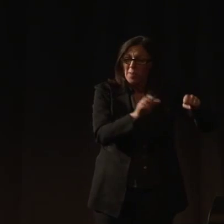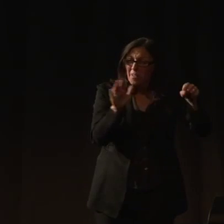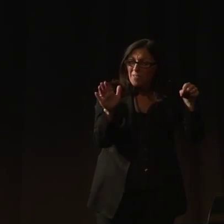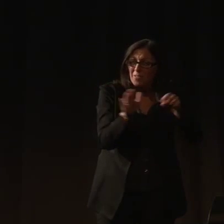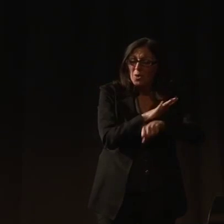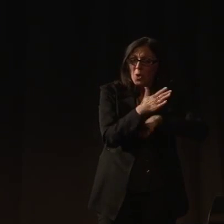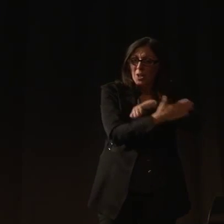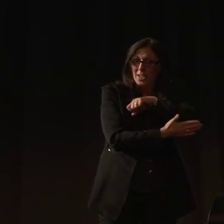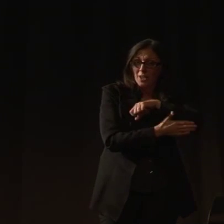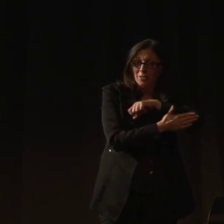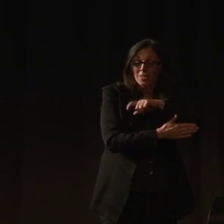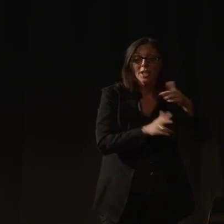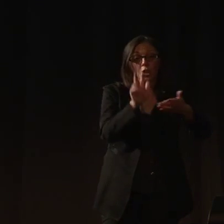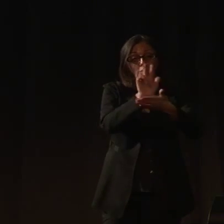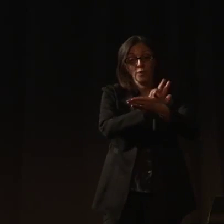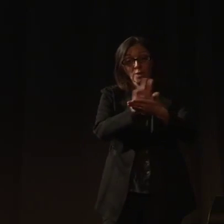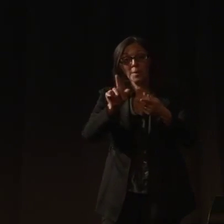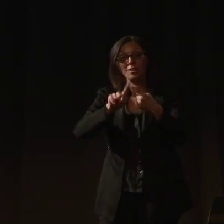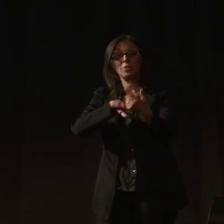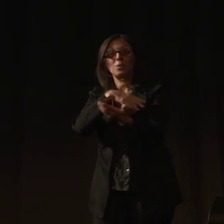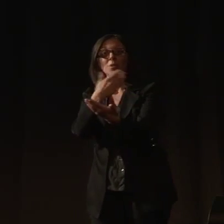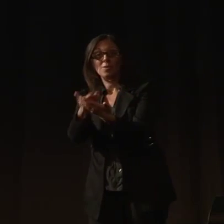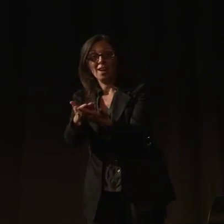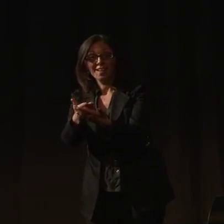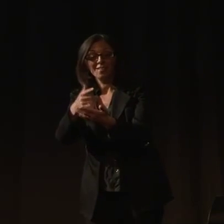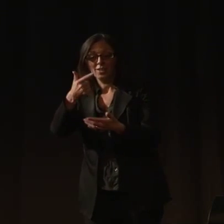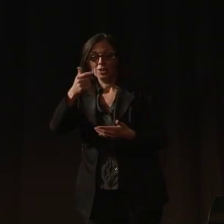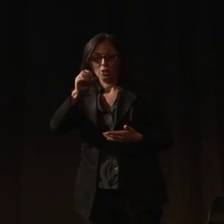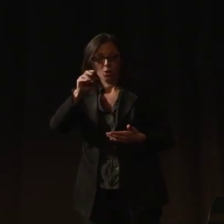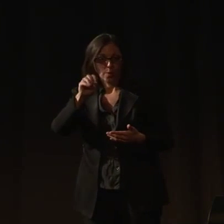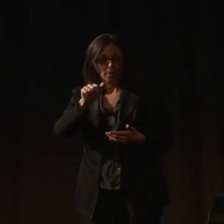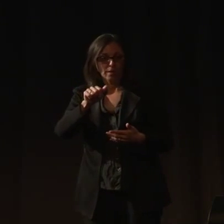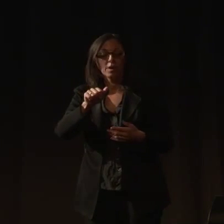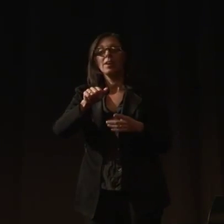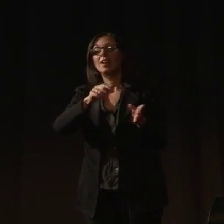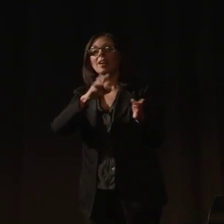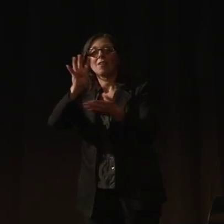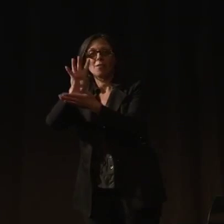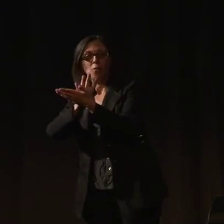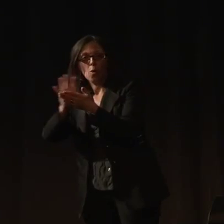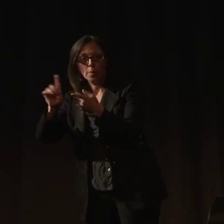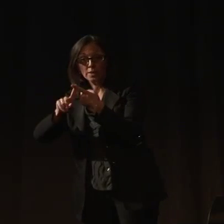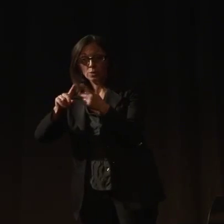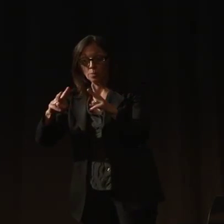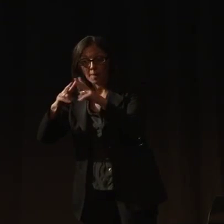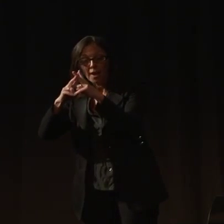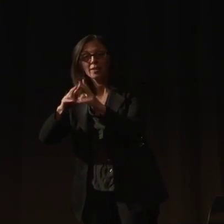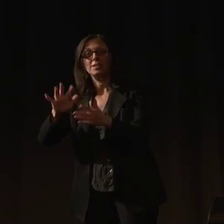Paris, 5 to Madrid. This is a horse traveling 24 hours a day.